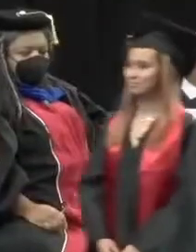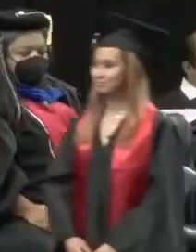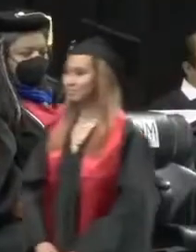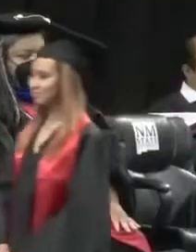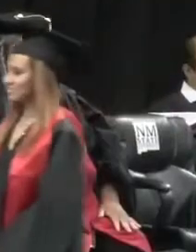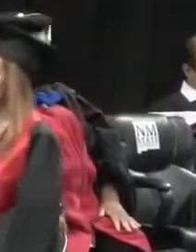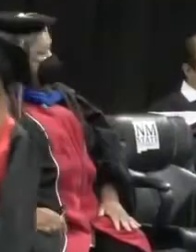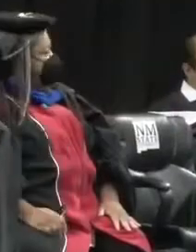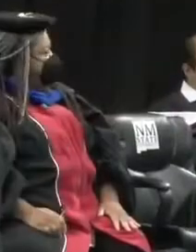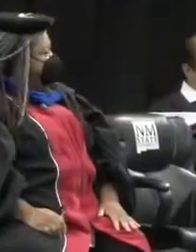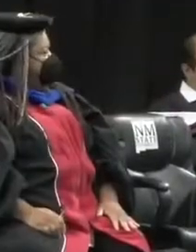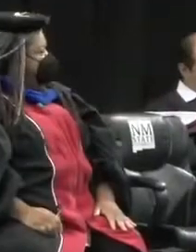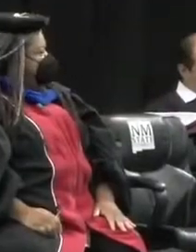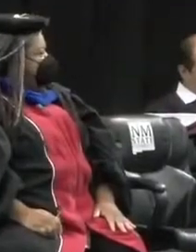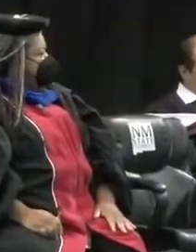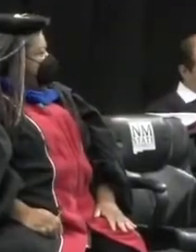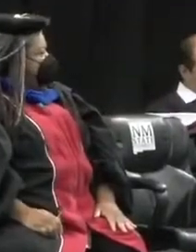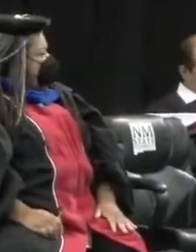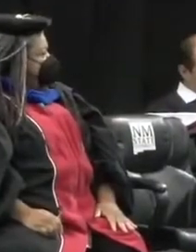Rayanne.